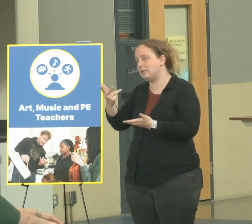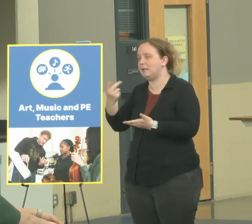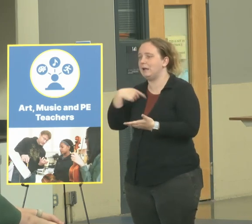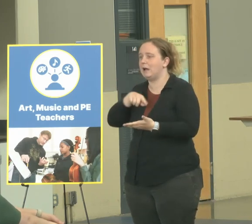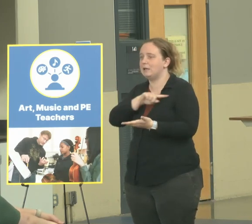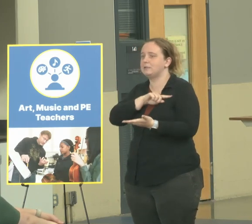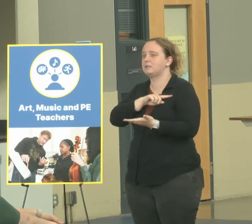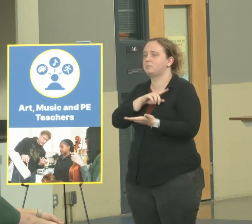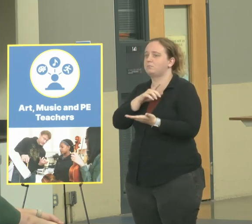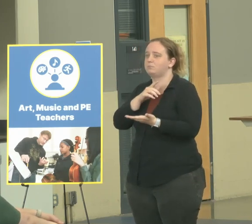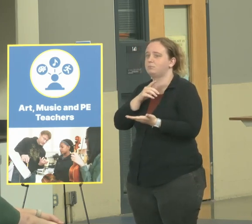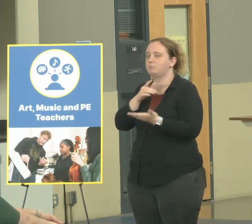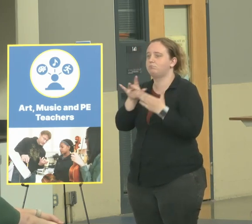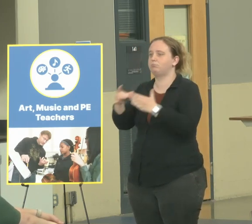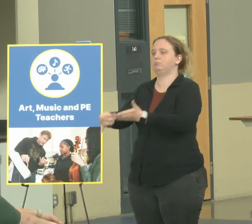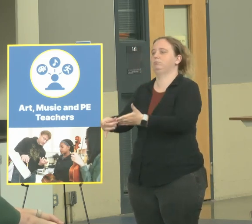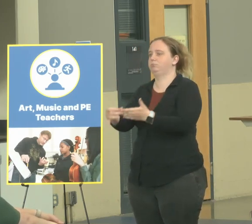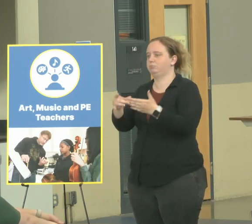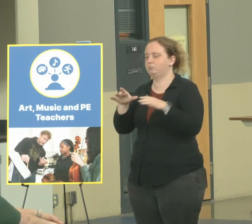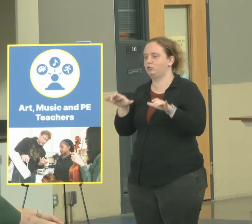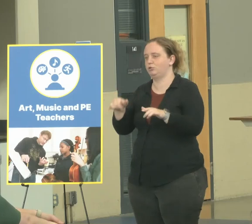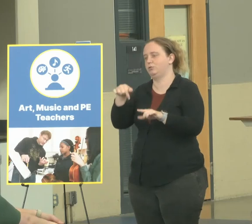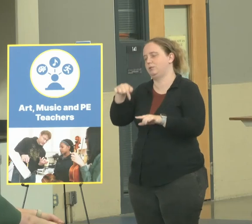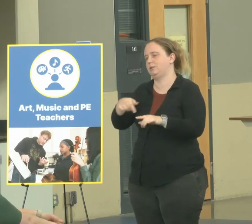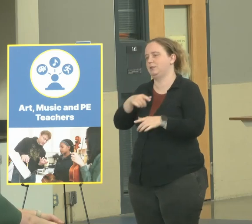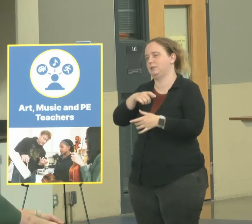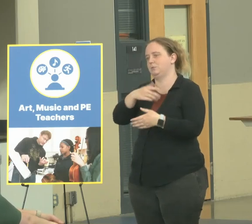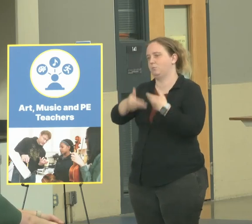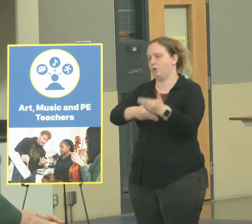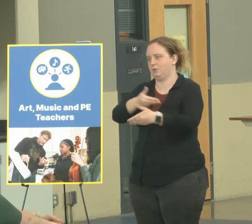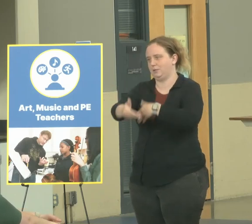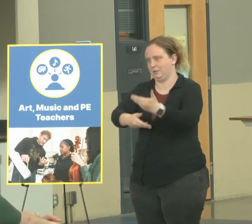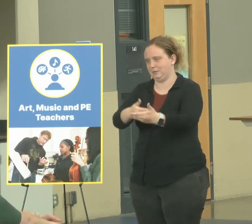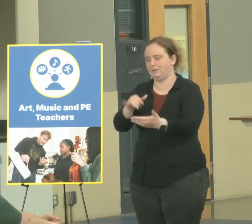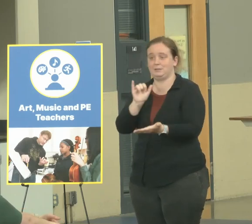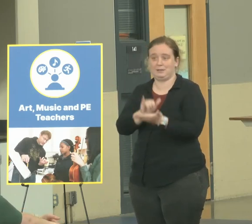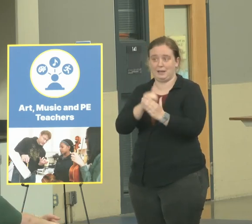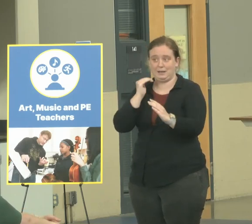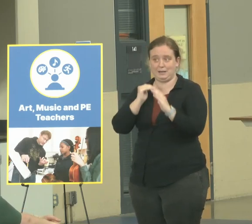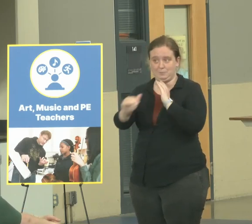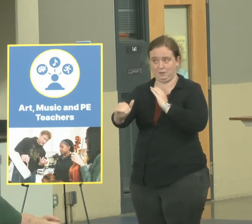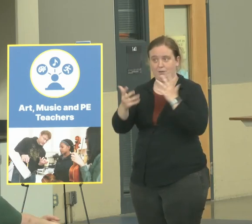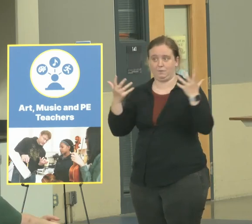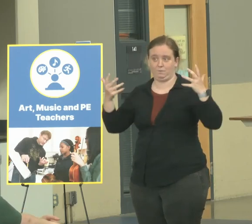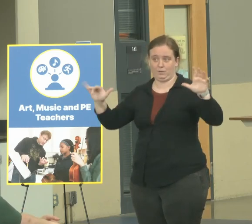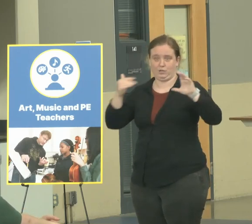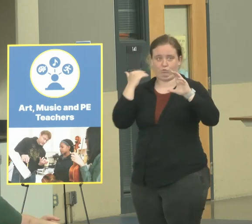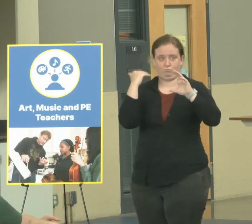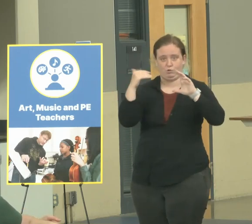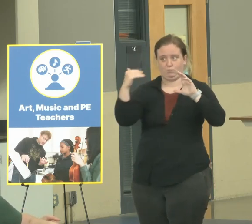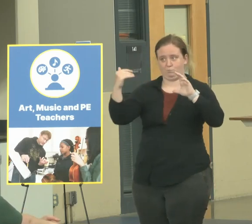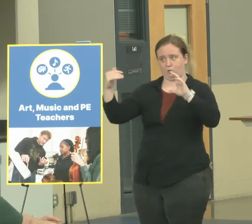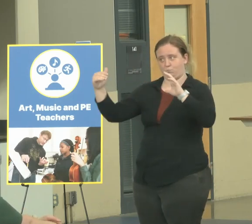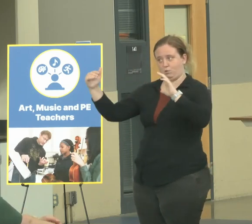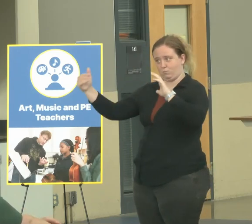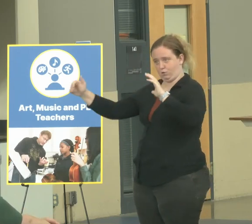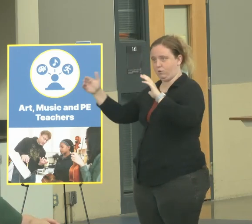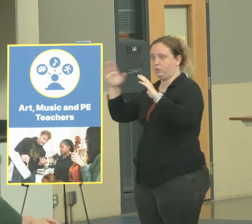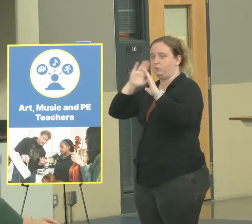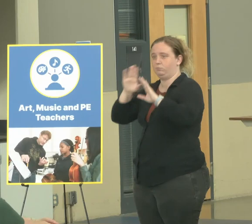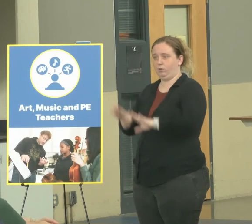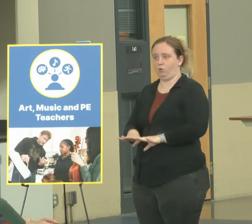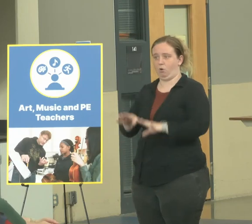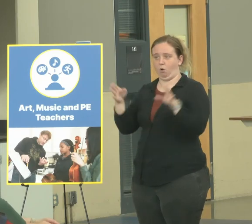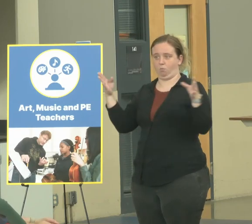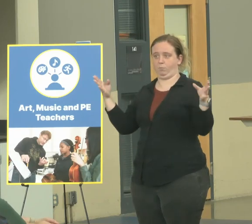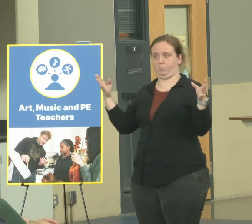process. That email has been sent. We will continue to send it, and it will remain open through the life of these